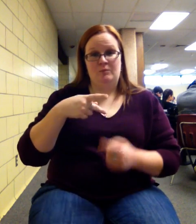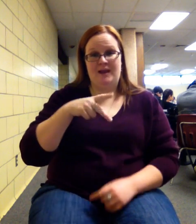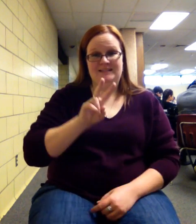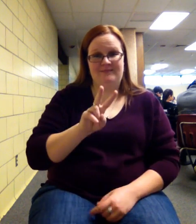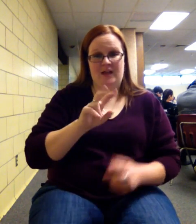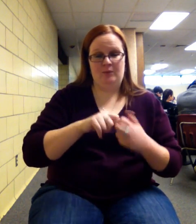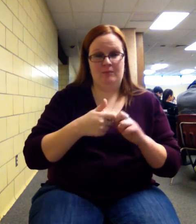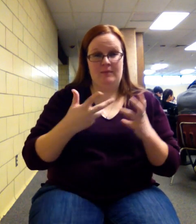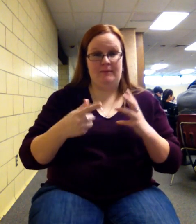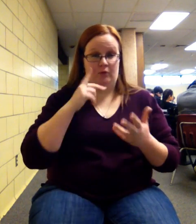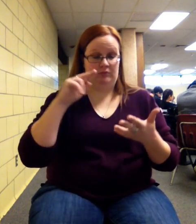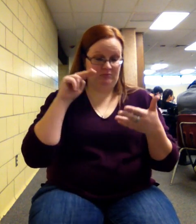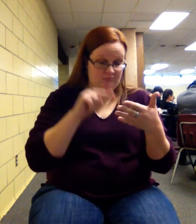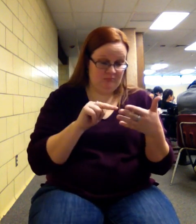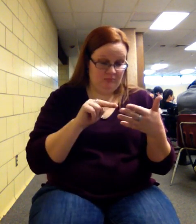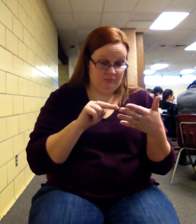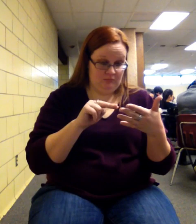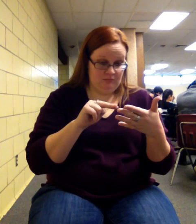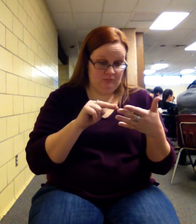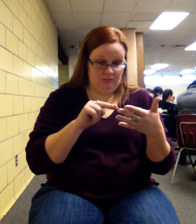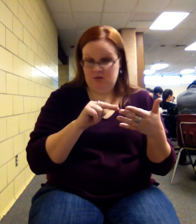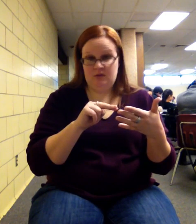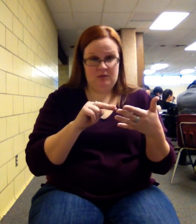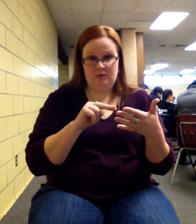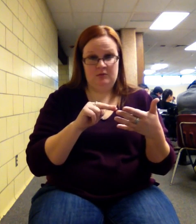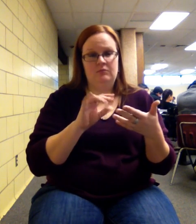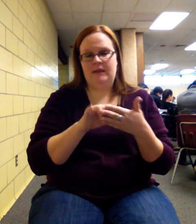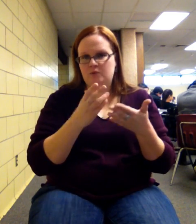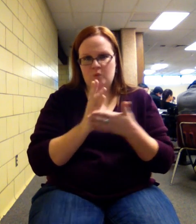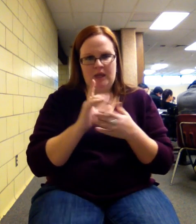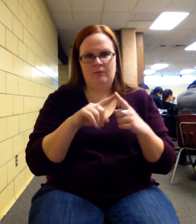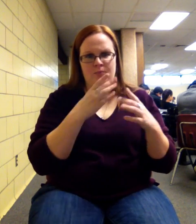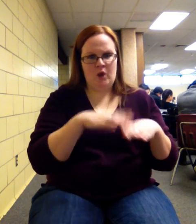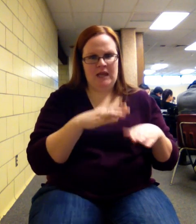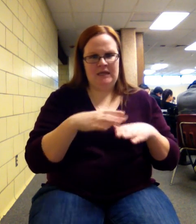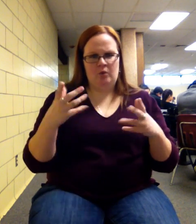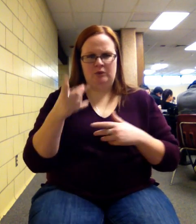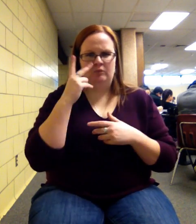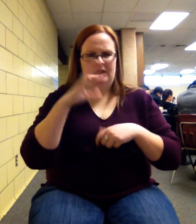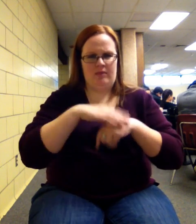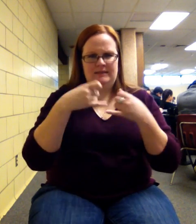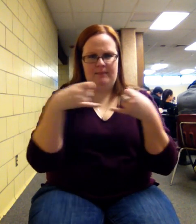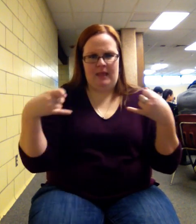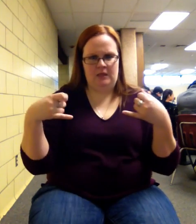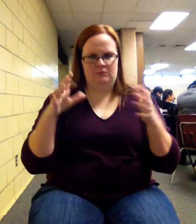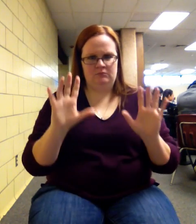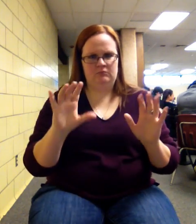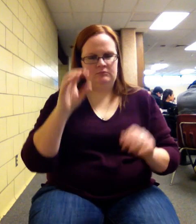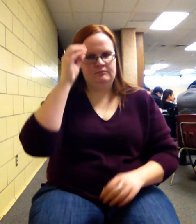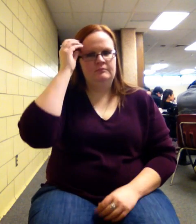might be standing here looking at it, but that's okay, break it down to what you're seeing on your timeline. So I always tell students, here, I'll